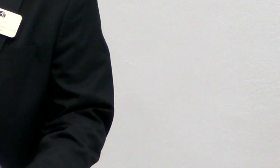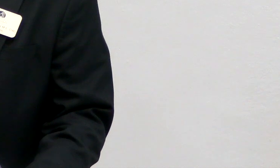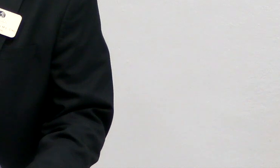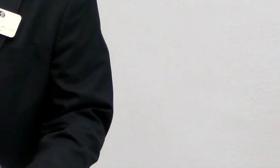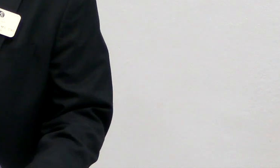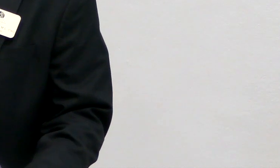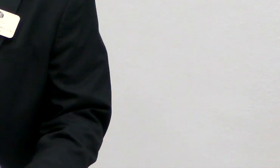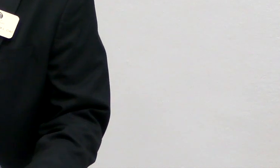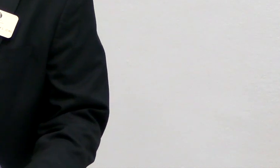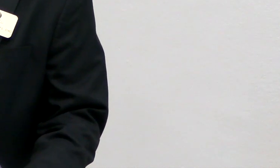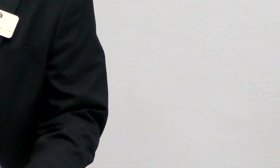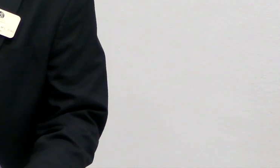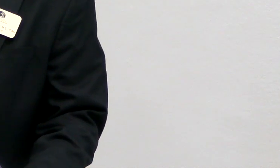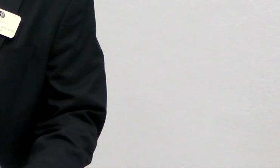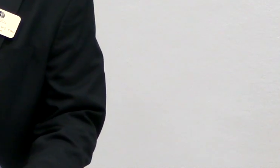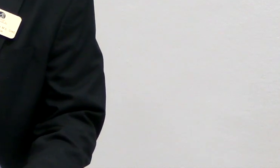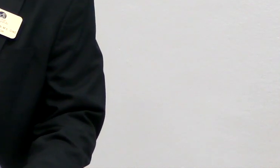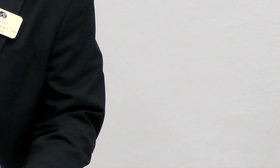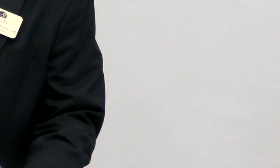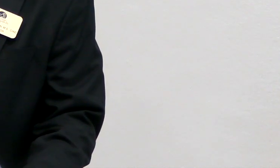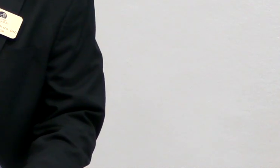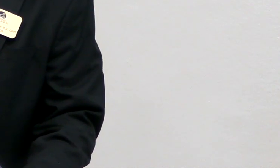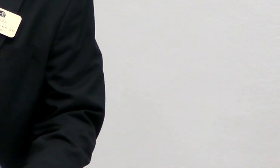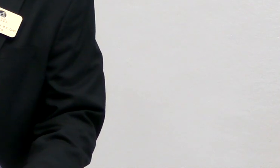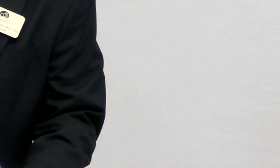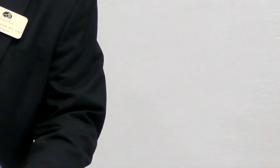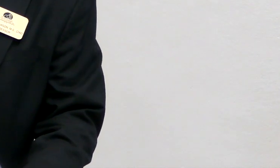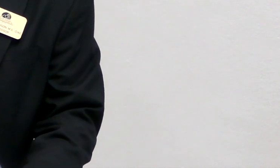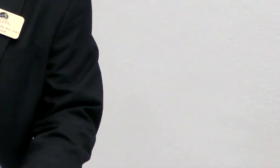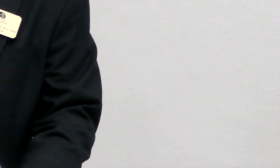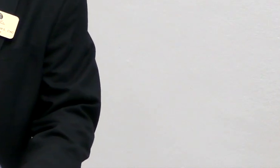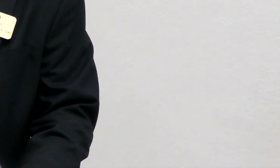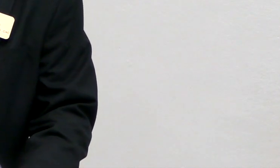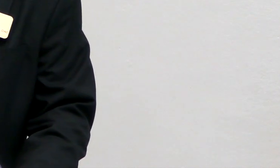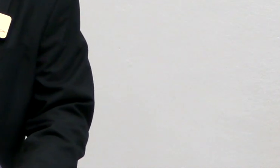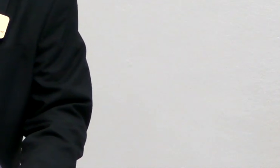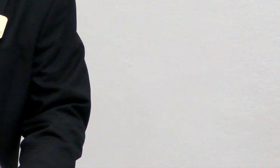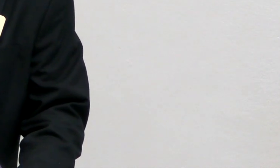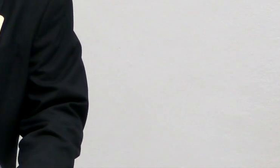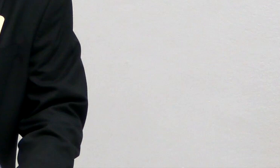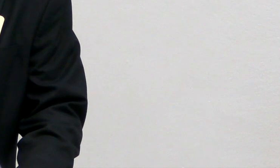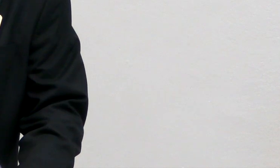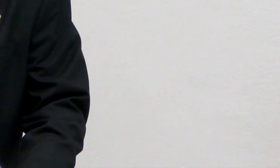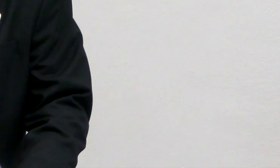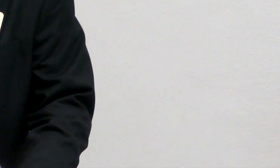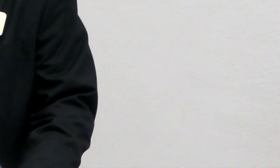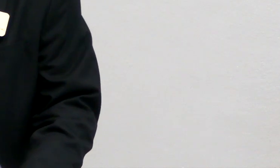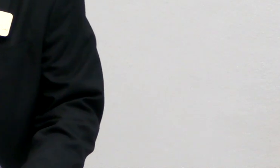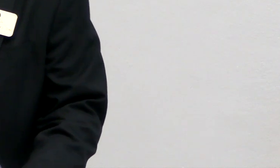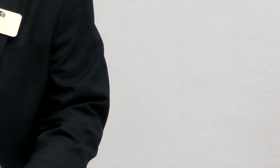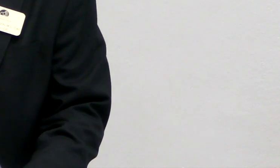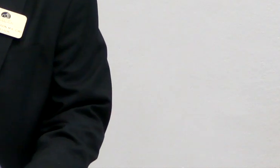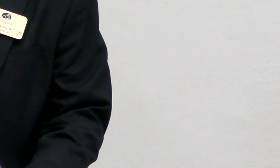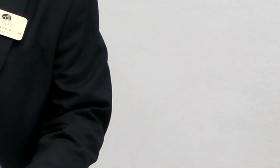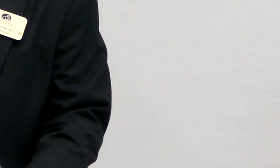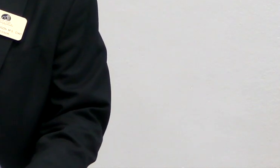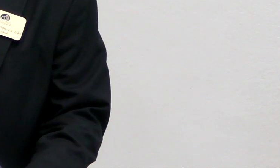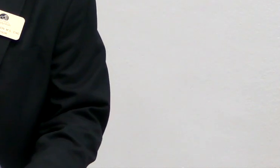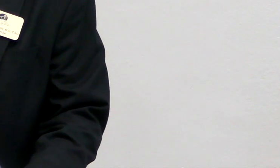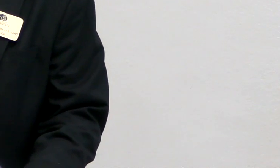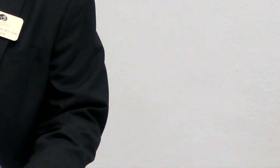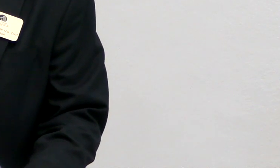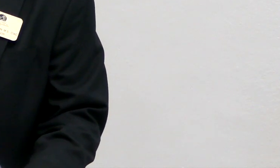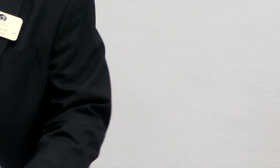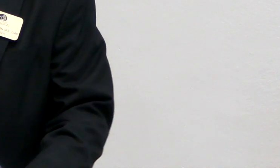Does everybody know that, can anybody tell me how many villages are in the Township of Schaumburg?